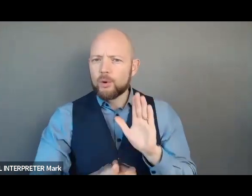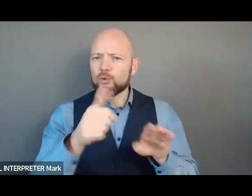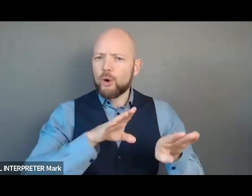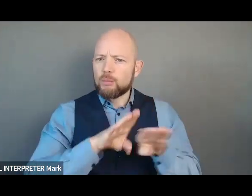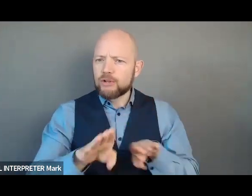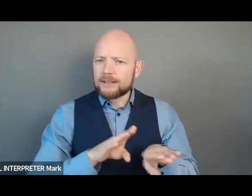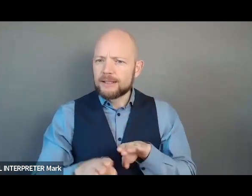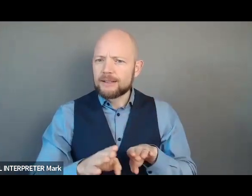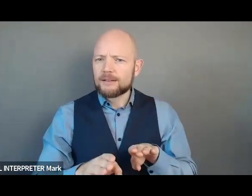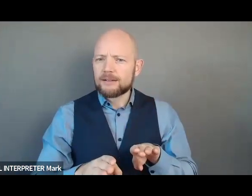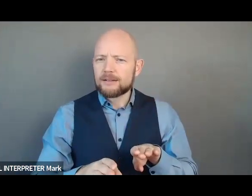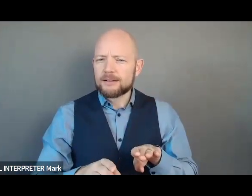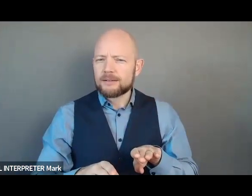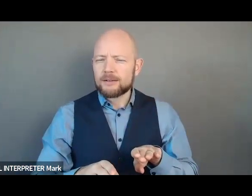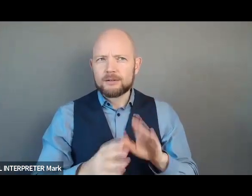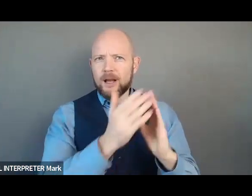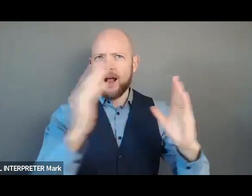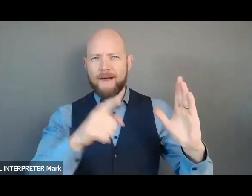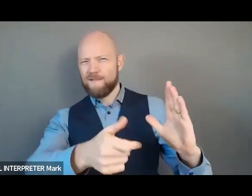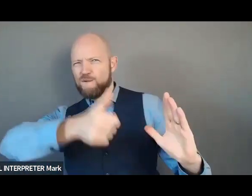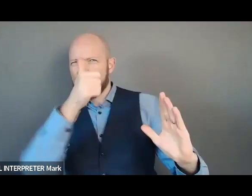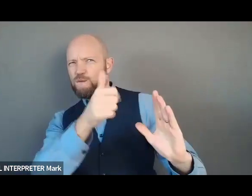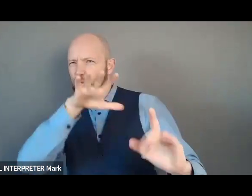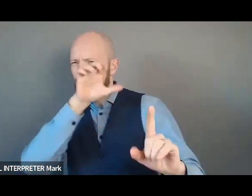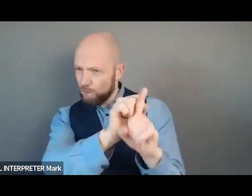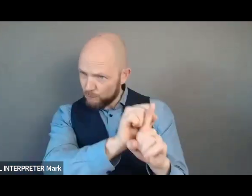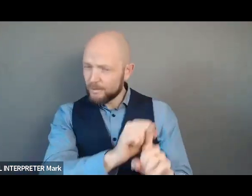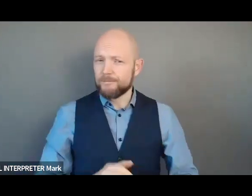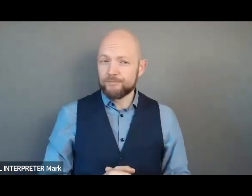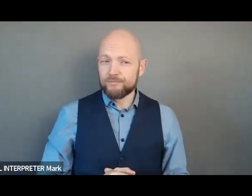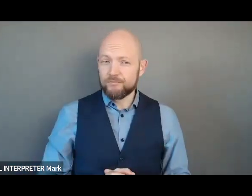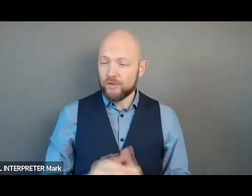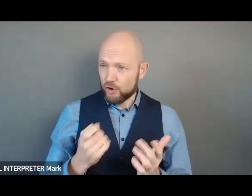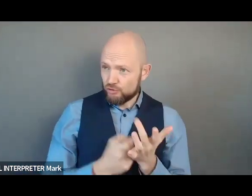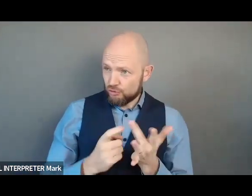archive you've come across? You okay with that? Yep.